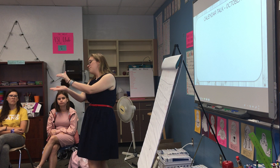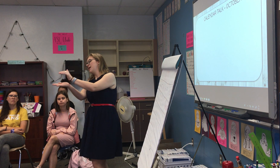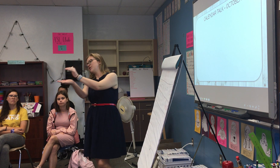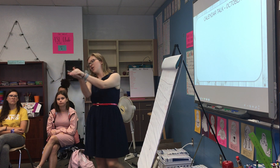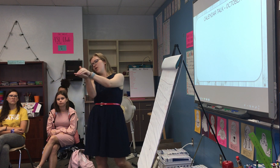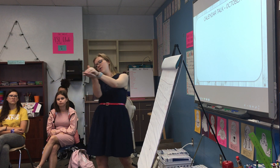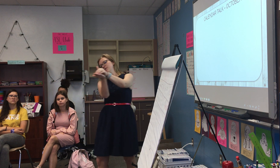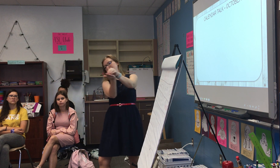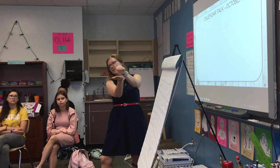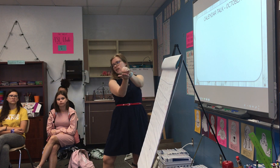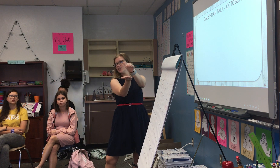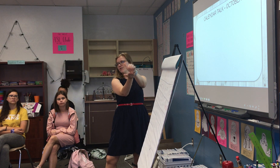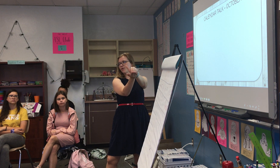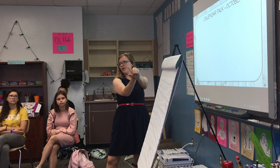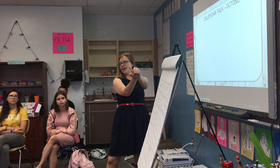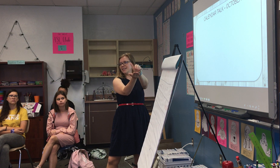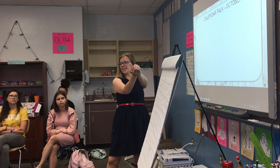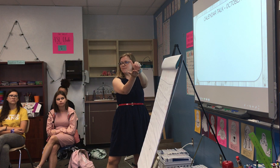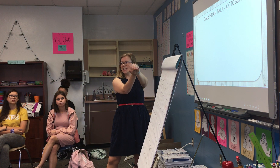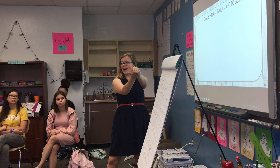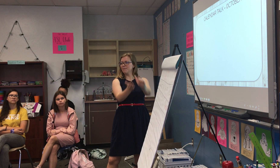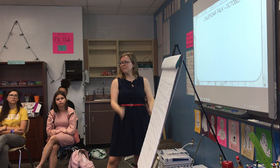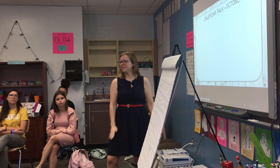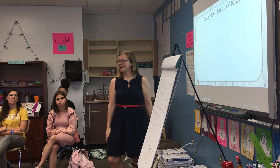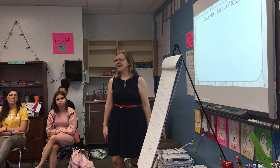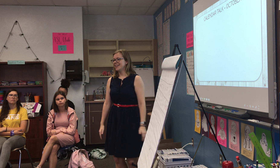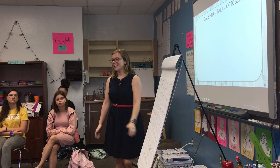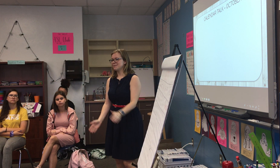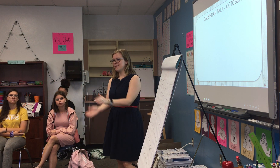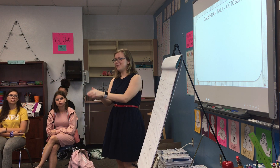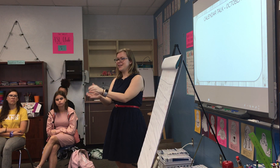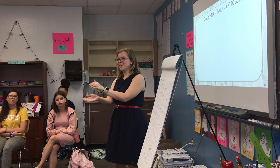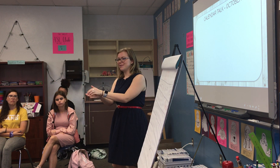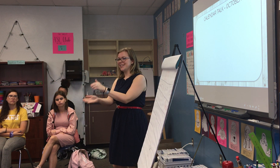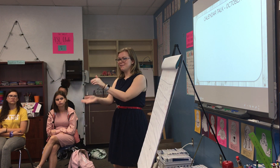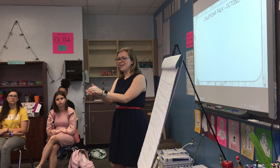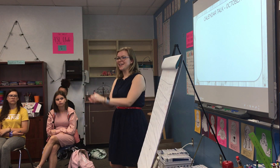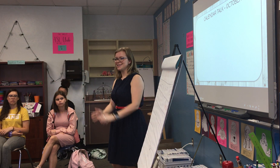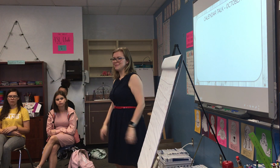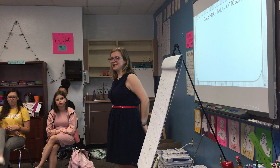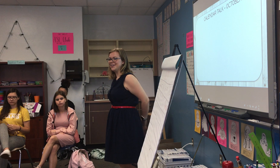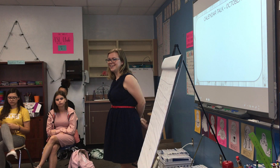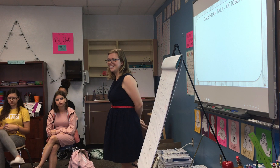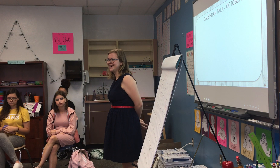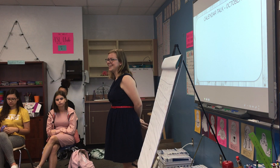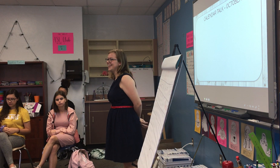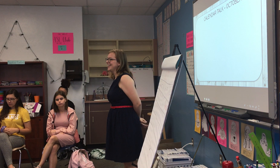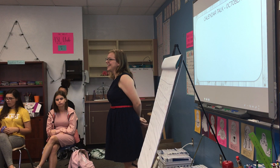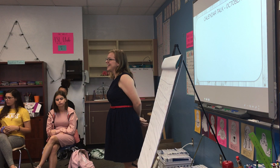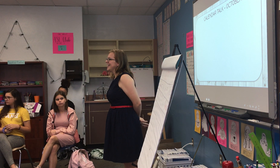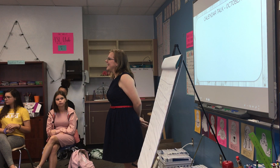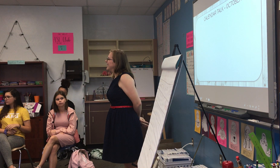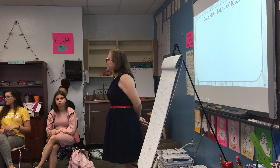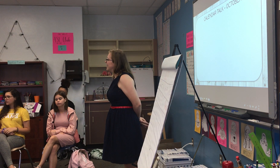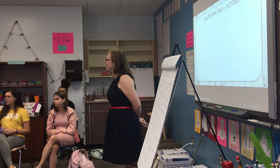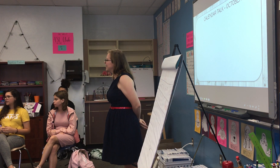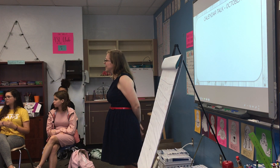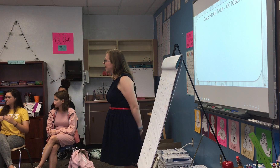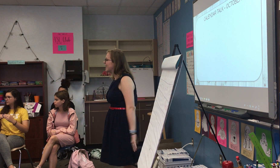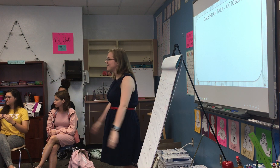my toes can touch the floor at the same time because my feet are really flexible. yeah, I would. Like if I